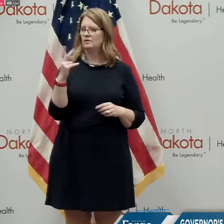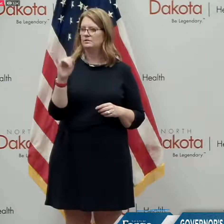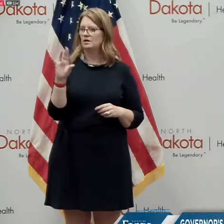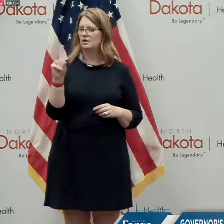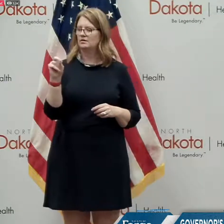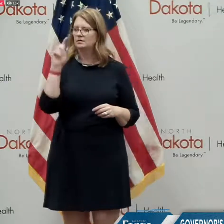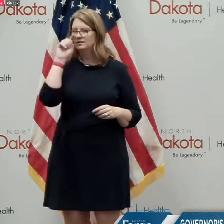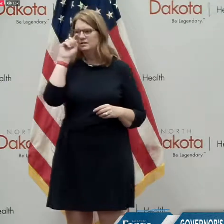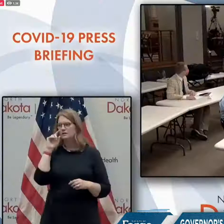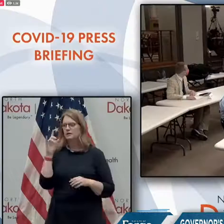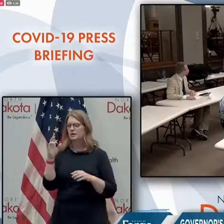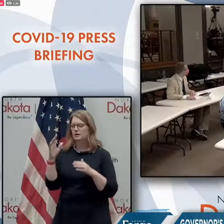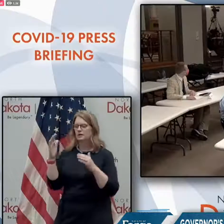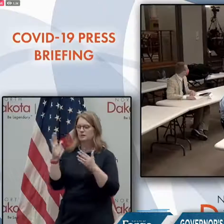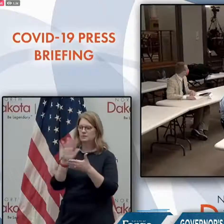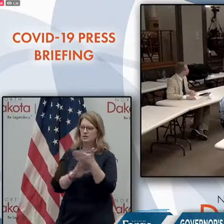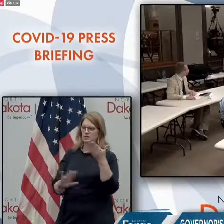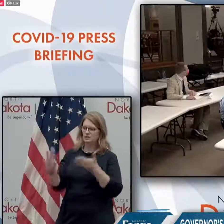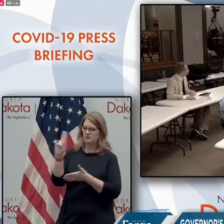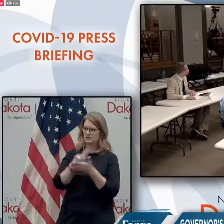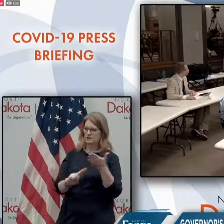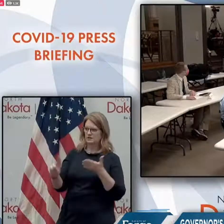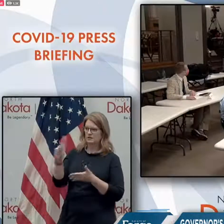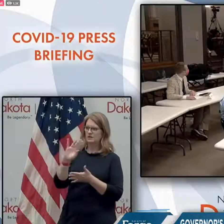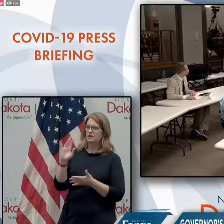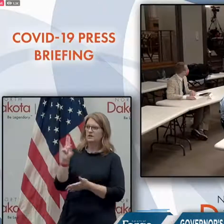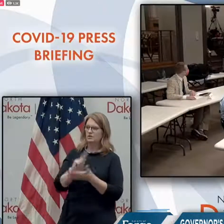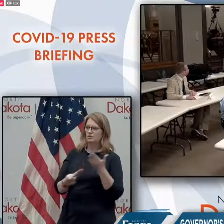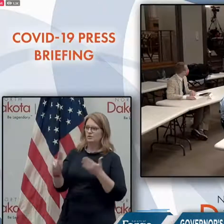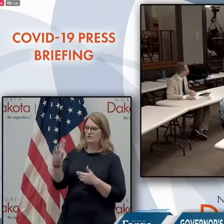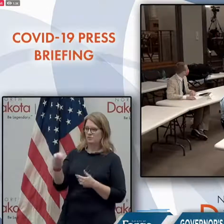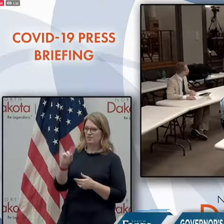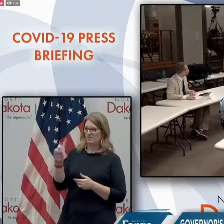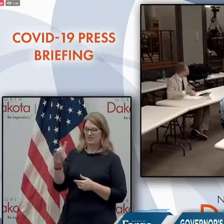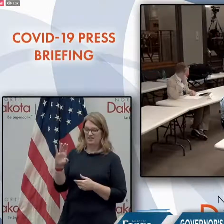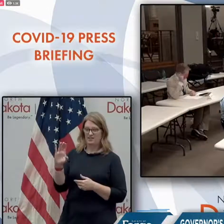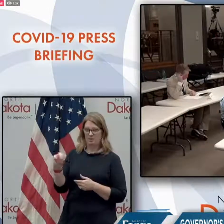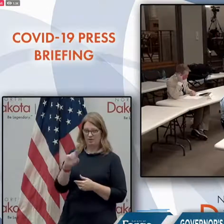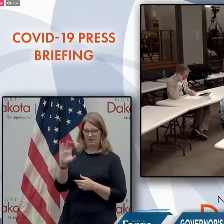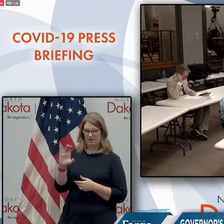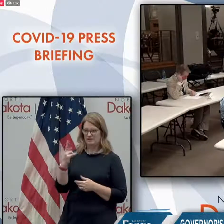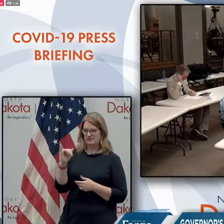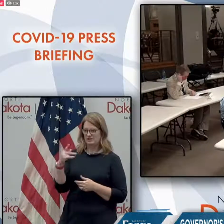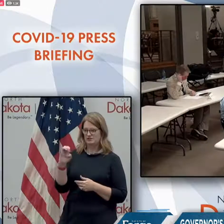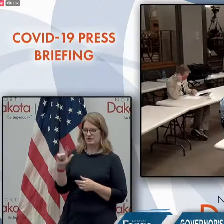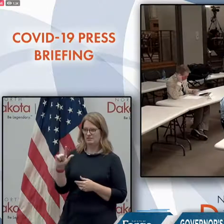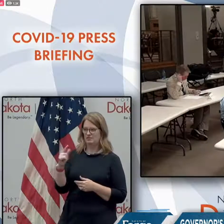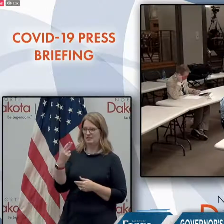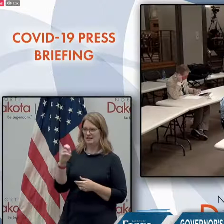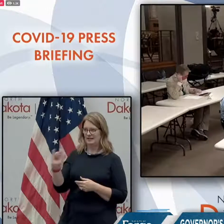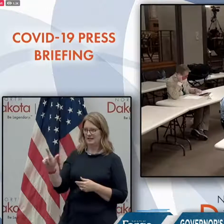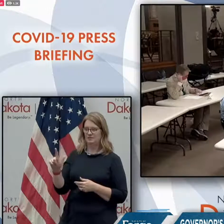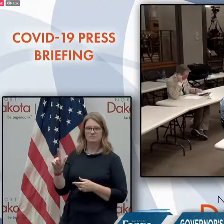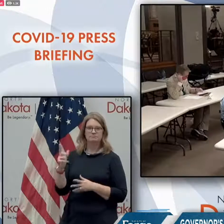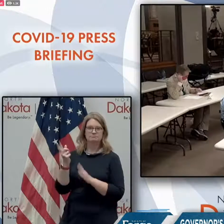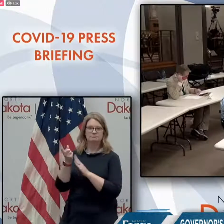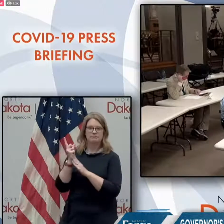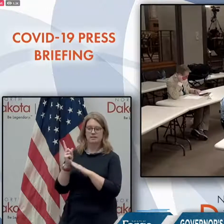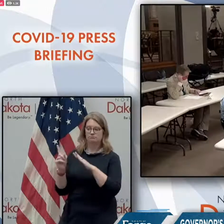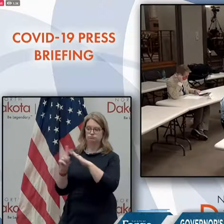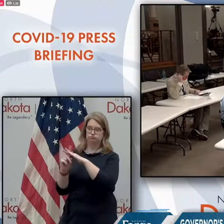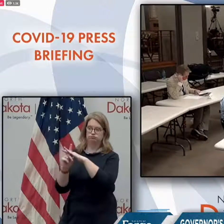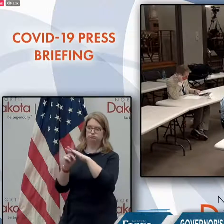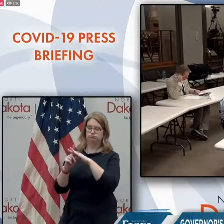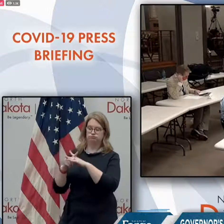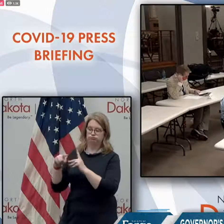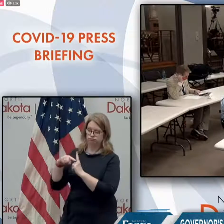Regarding higher education, the University of North Carolina, Chapel Hill had to move their classes online after they experienced multiple clusters of positive